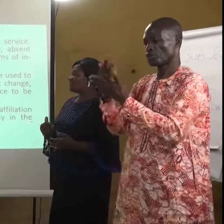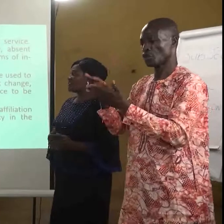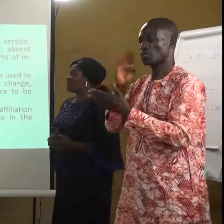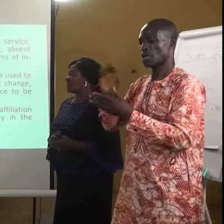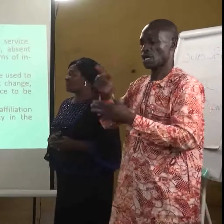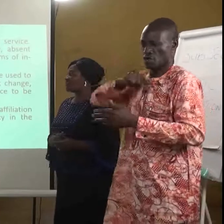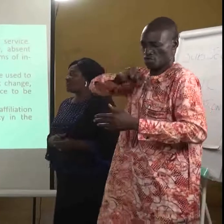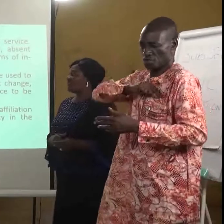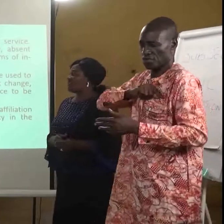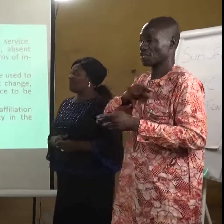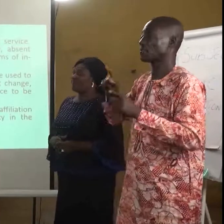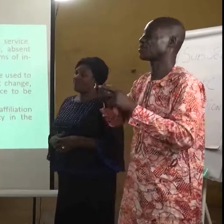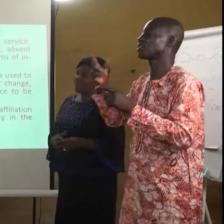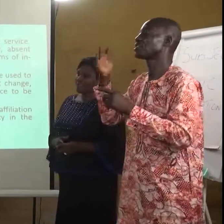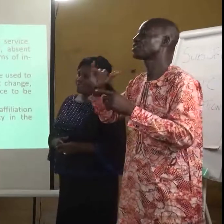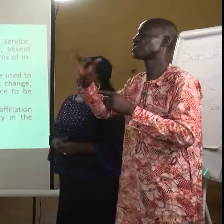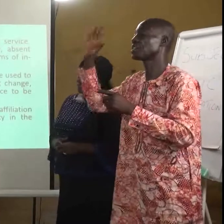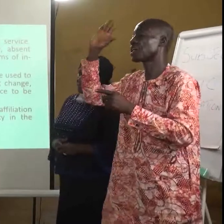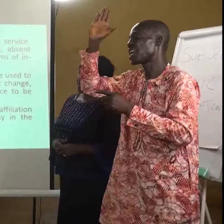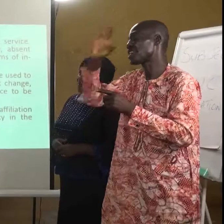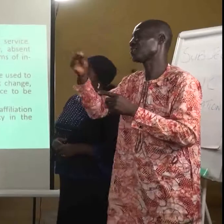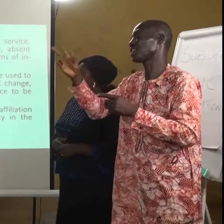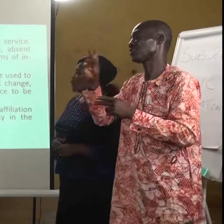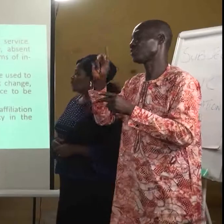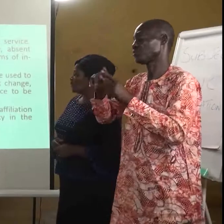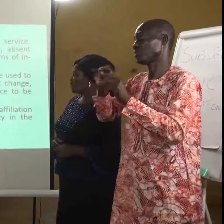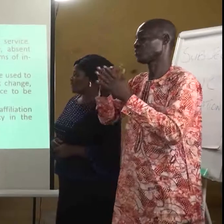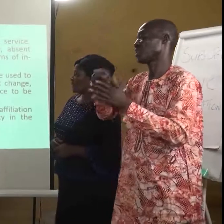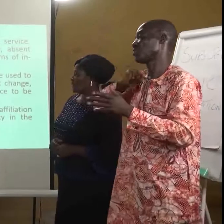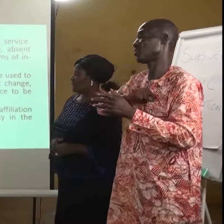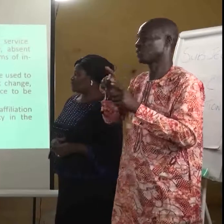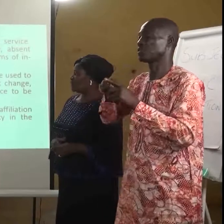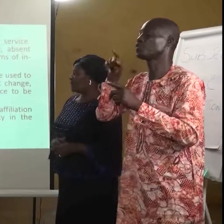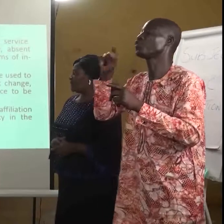of the appointments are not made by merit, but by who you know,